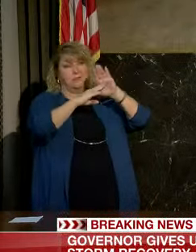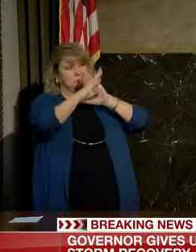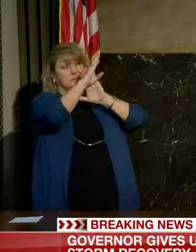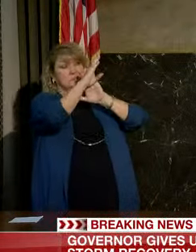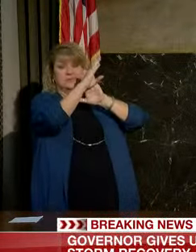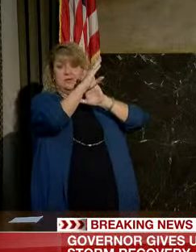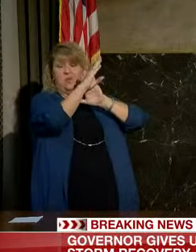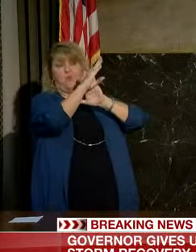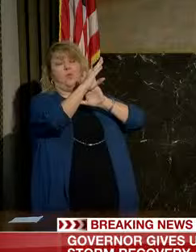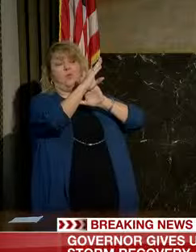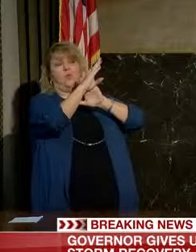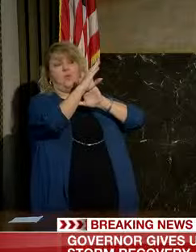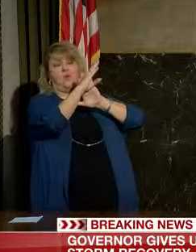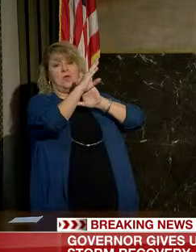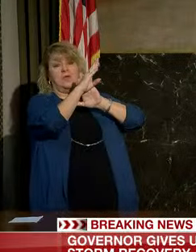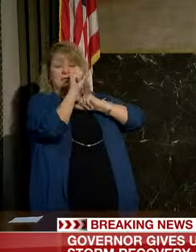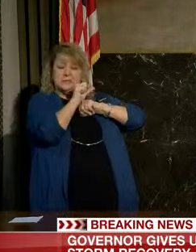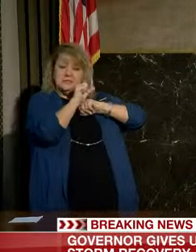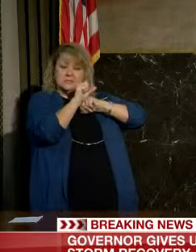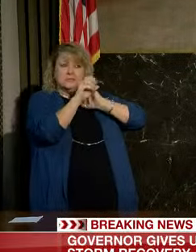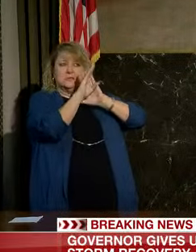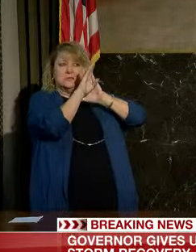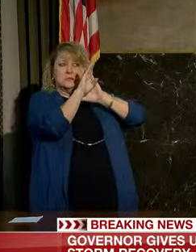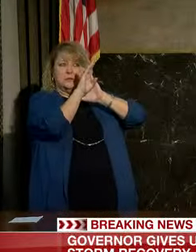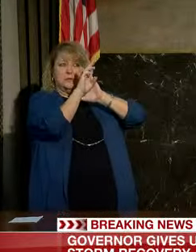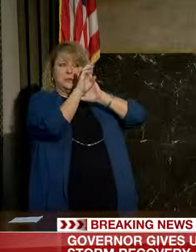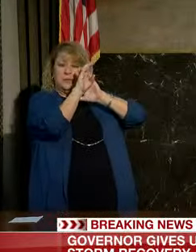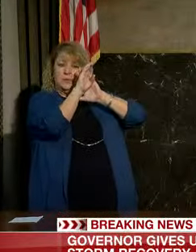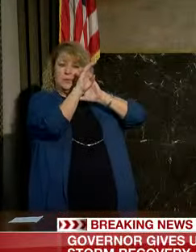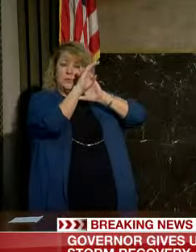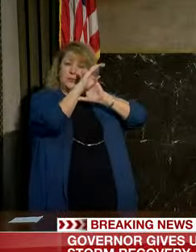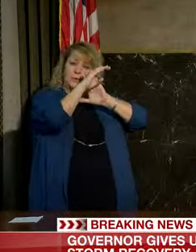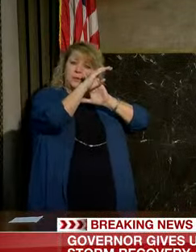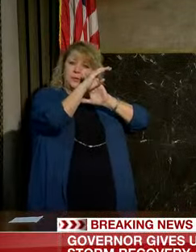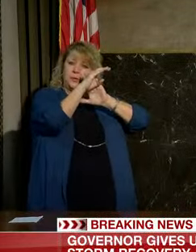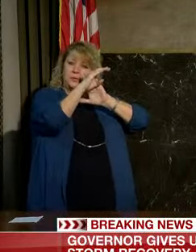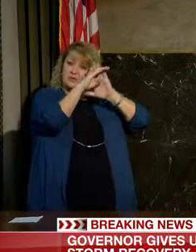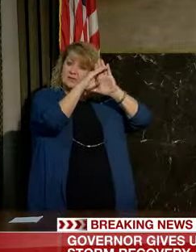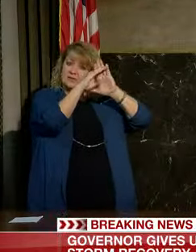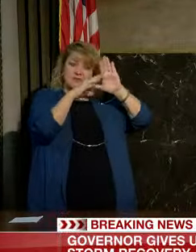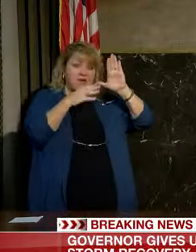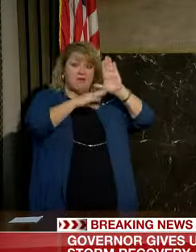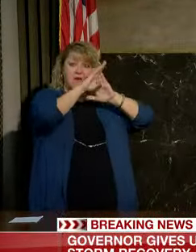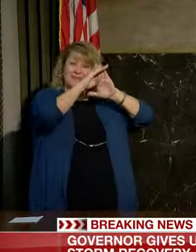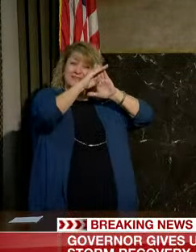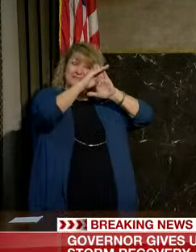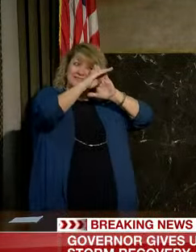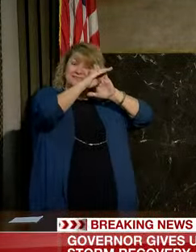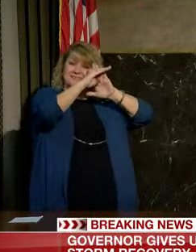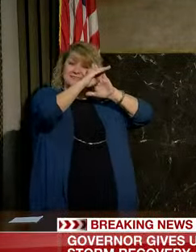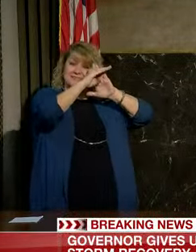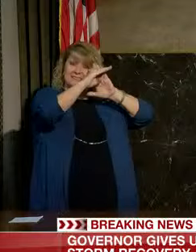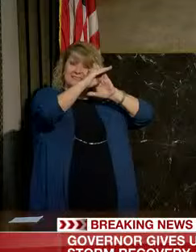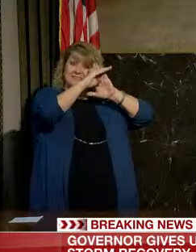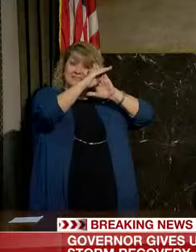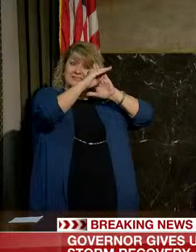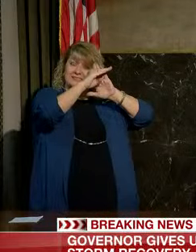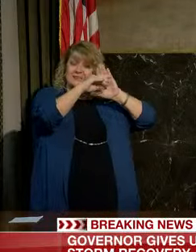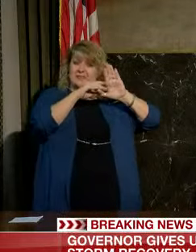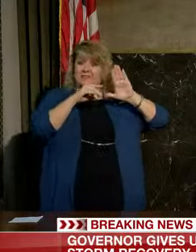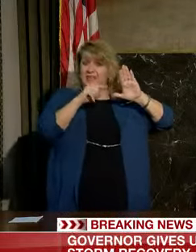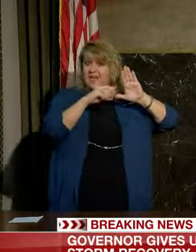making consistent progress since that time. On the flip side, as